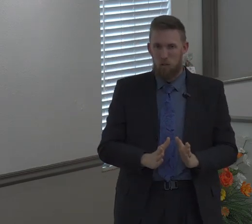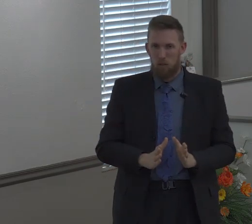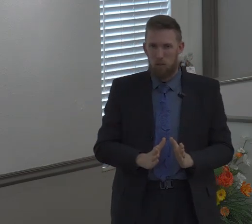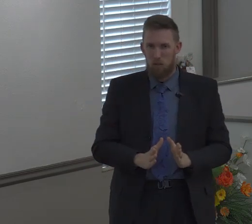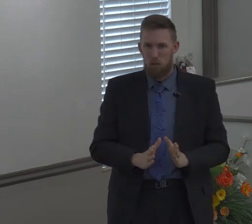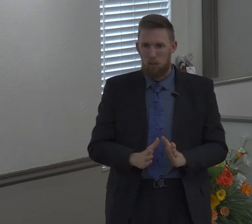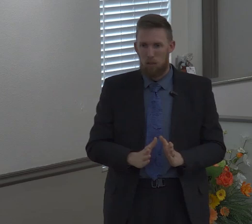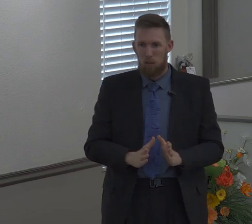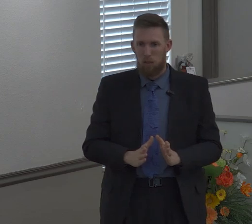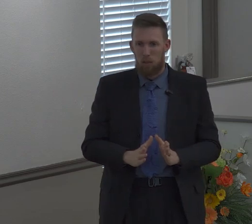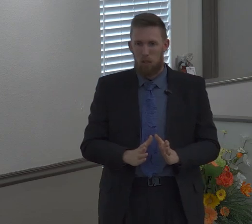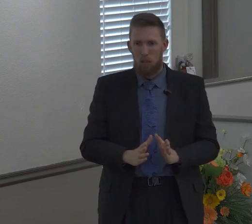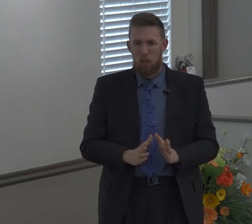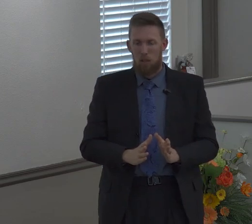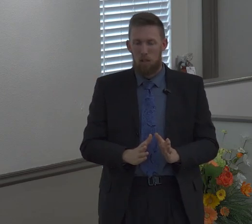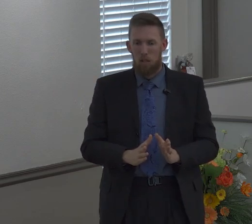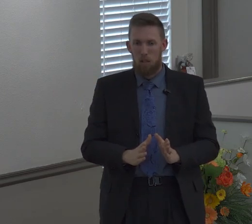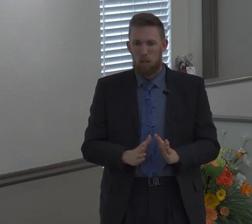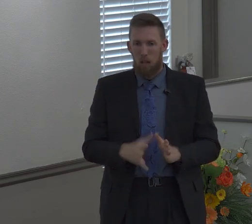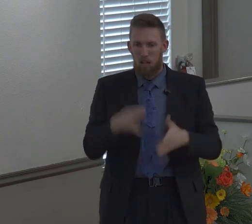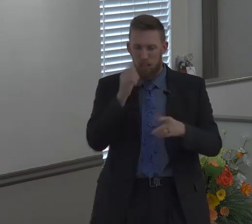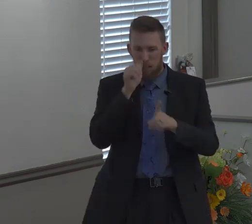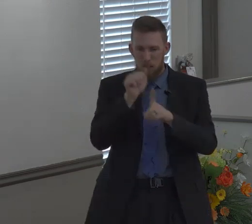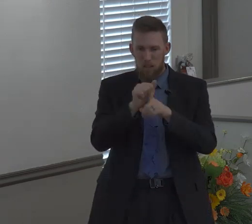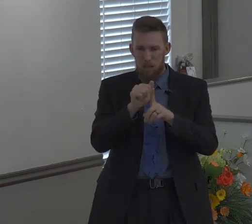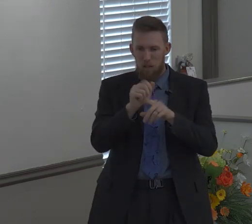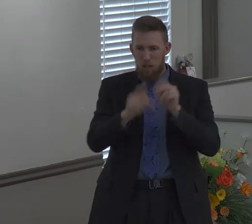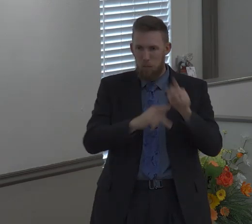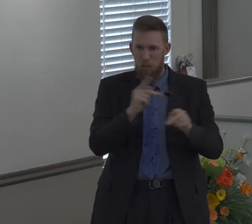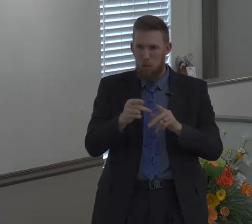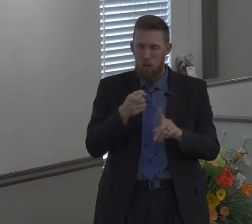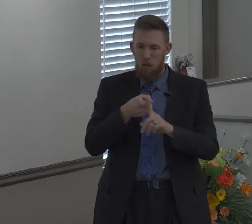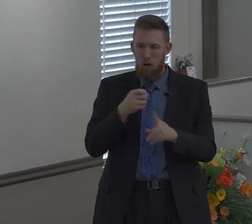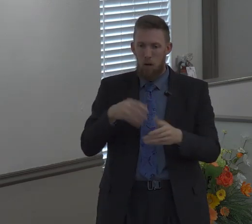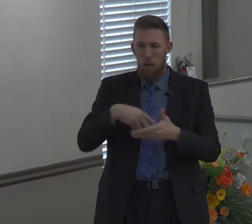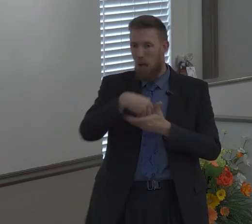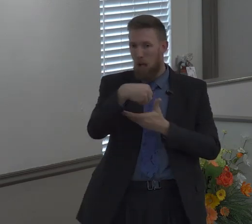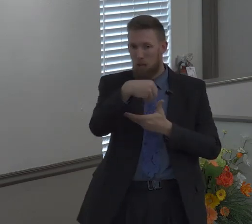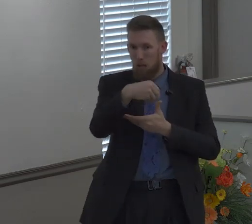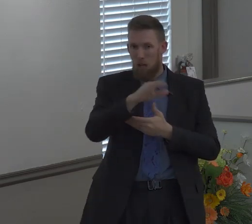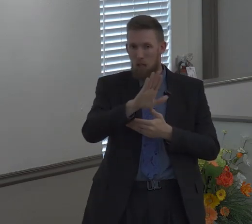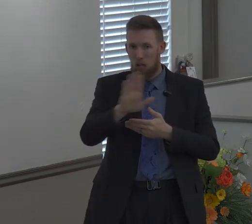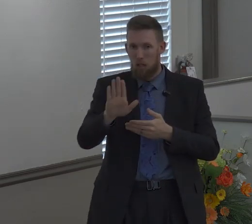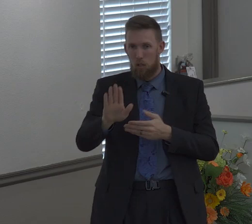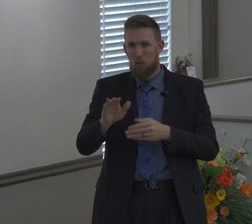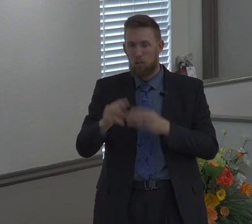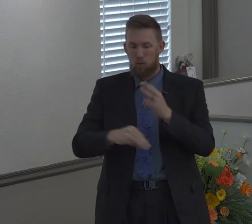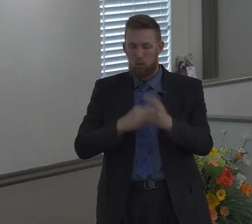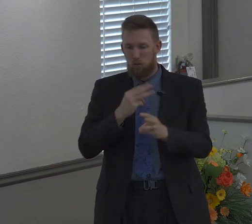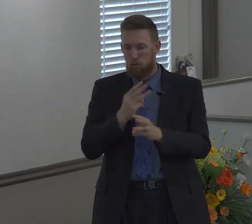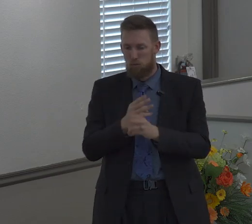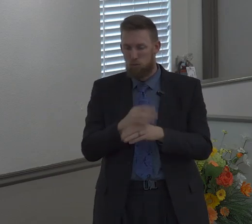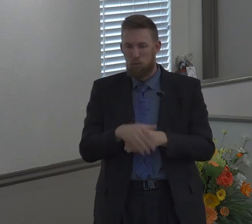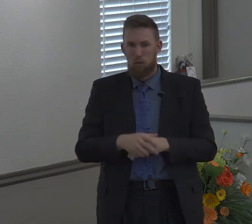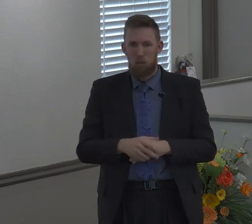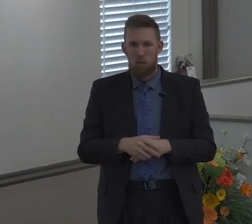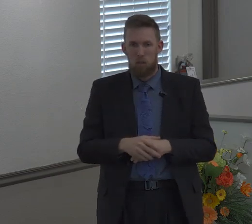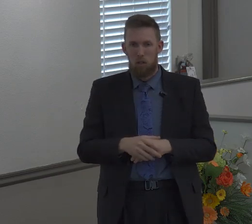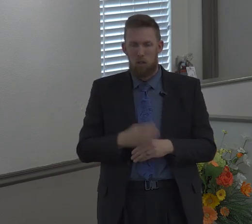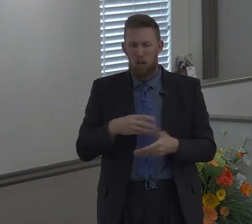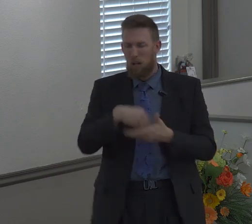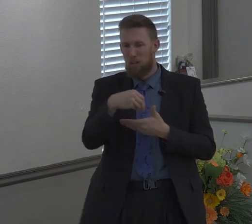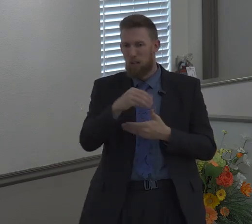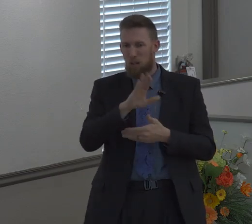outside. He uses his servants to do that and things. And there's another